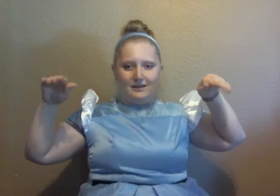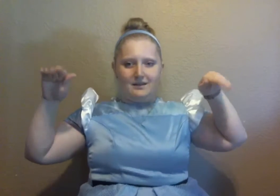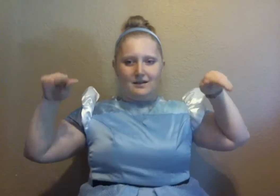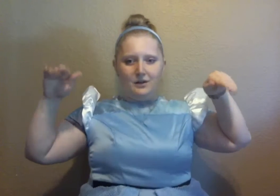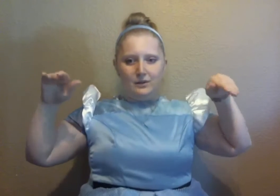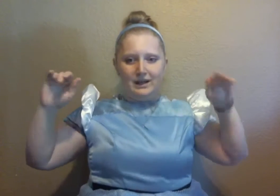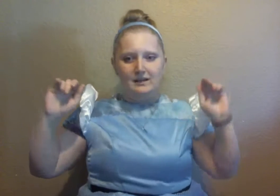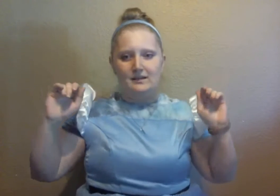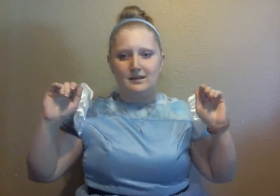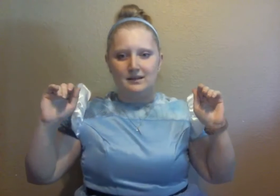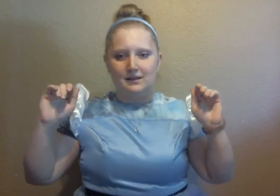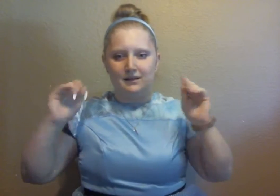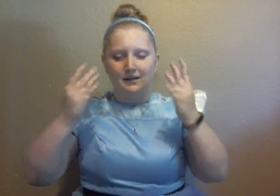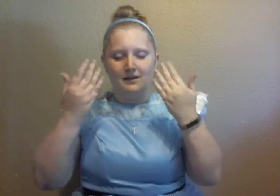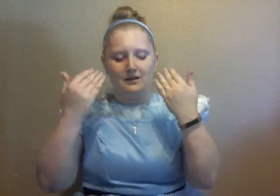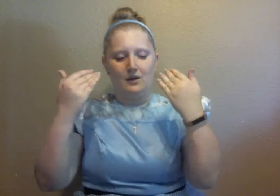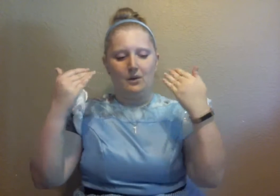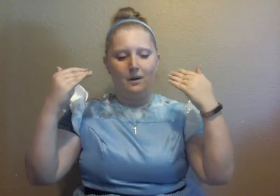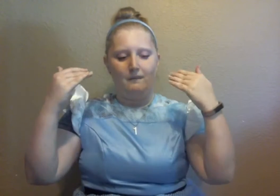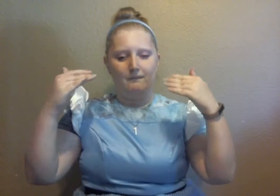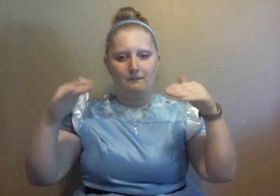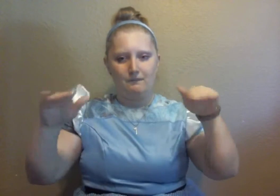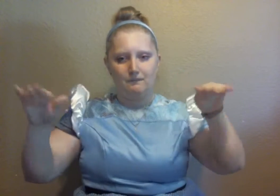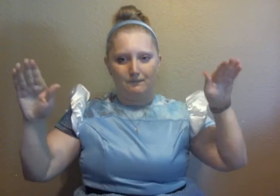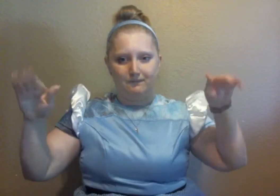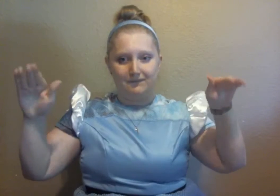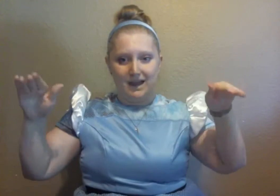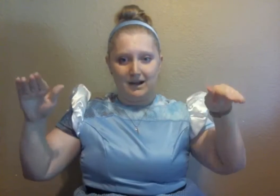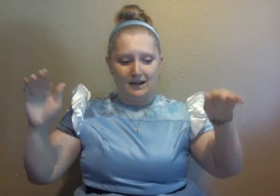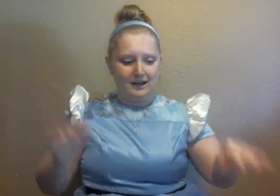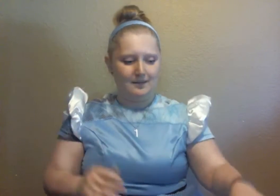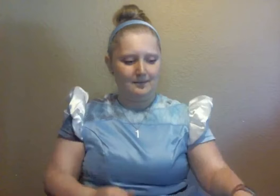his or her wings. So, fairy.